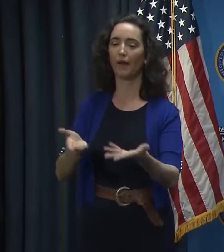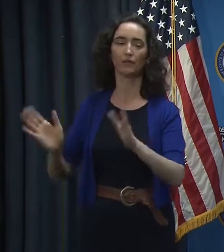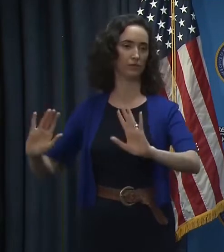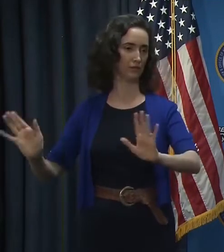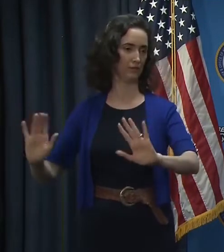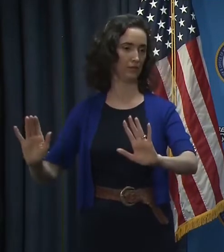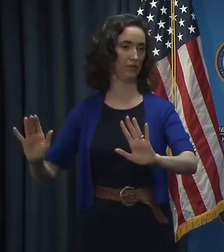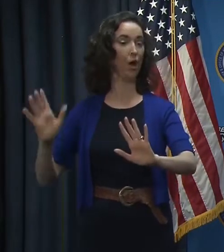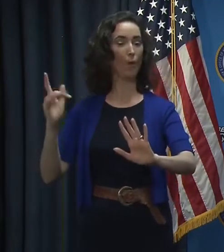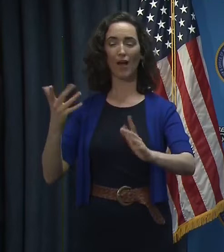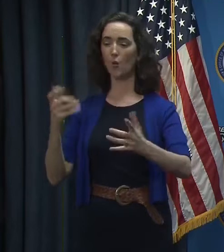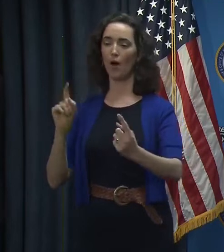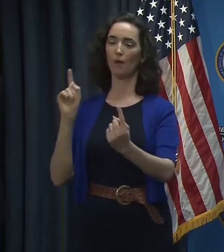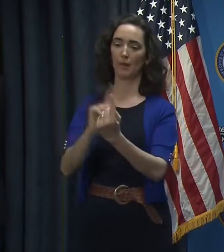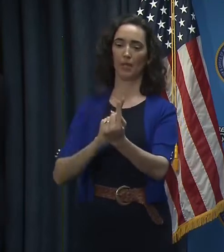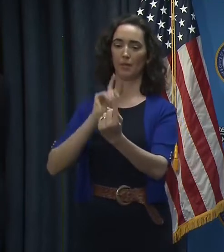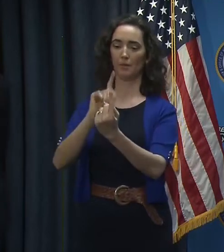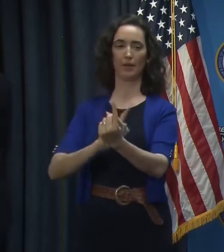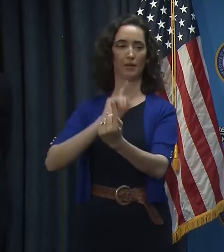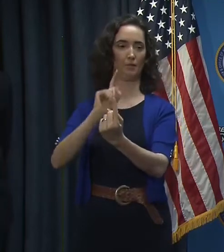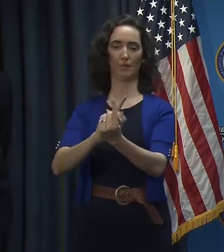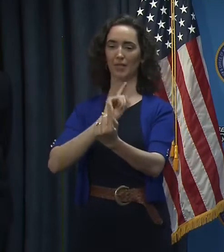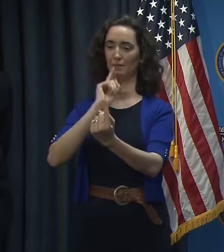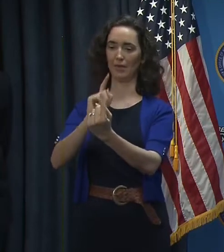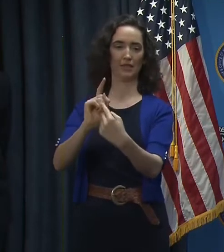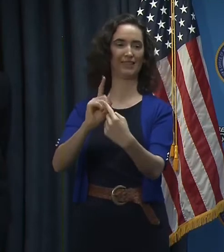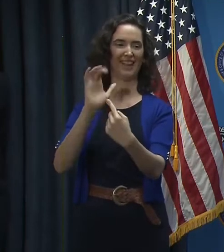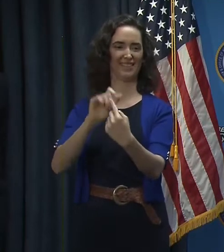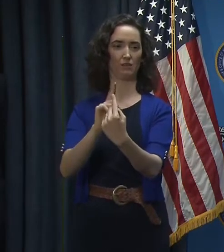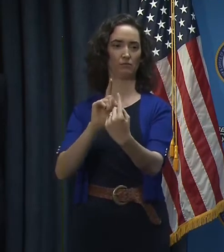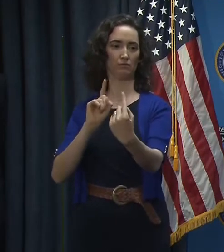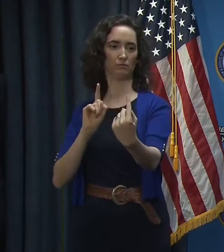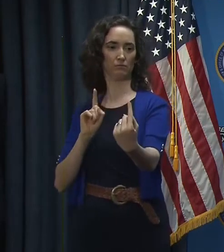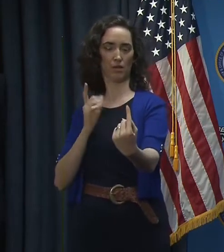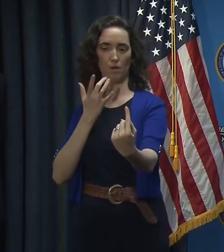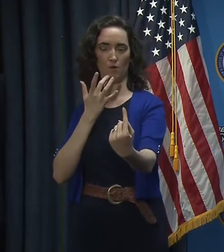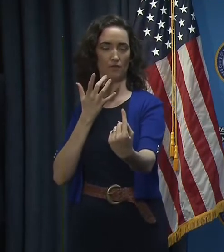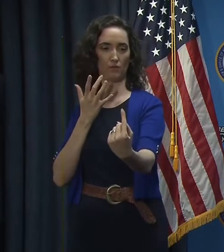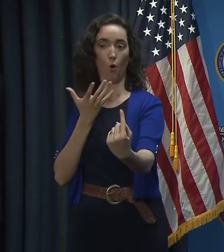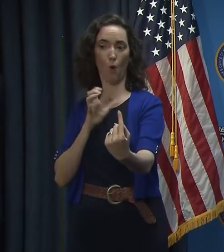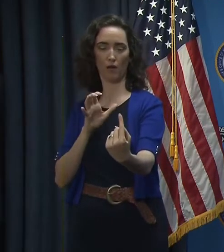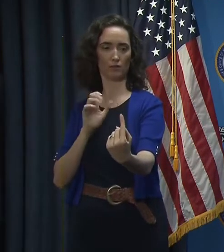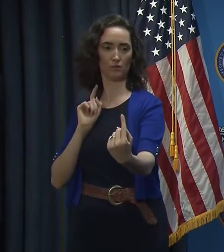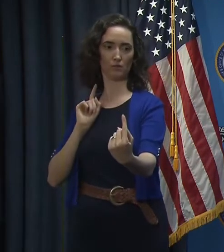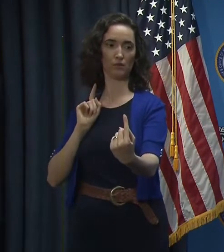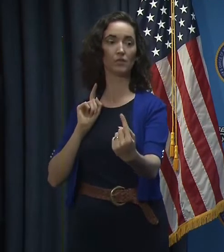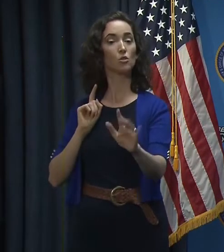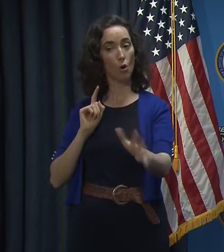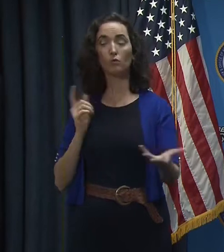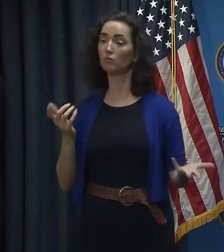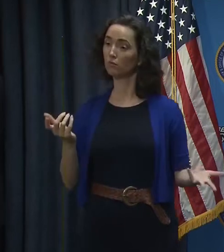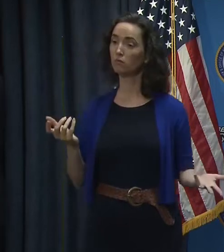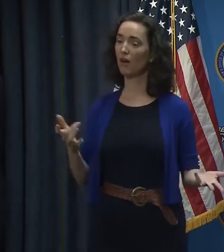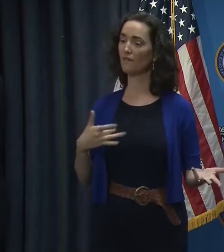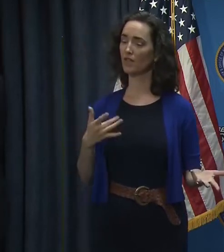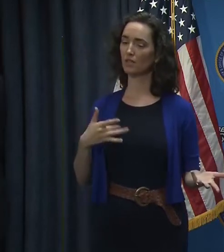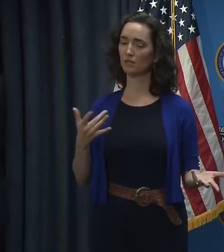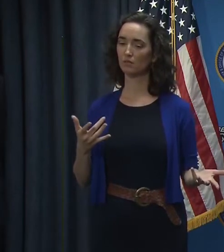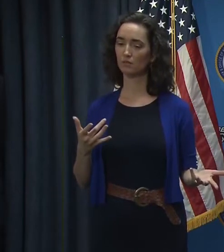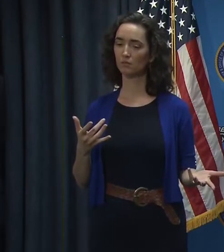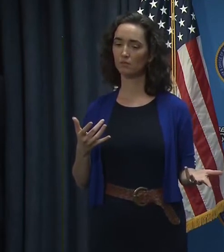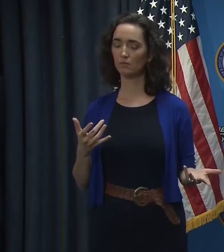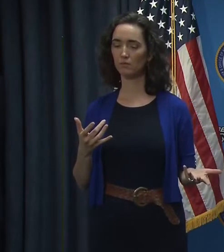the contact that we're trying to avoid right now. I think it's a meaningful, but it